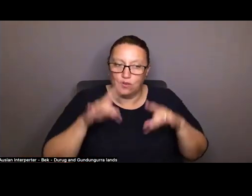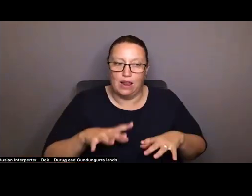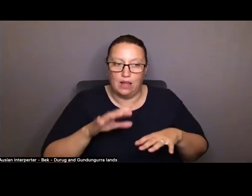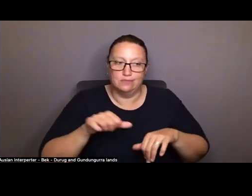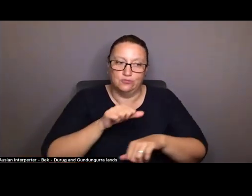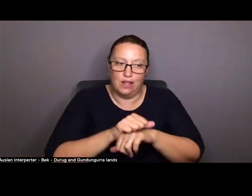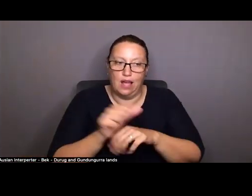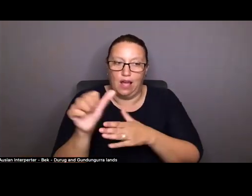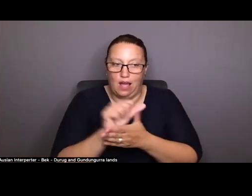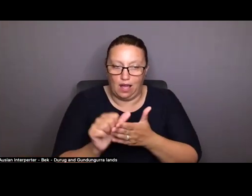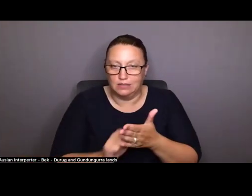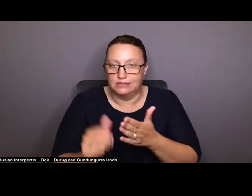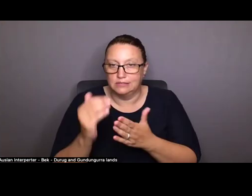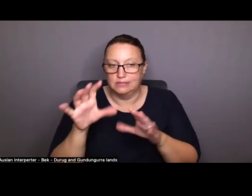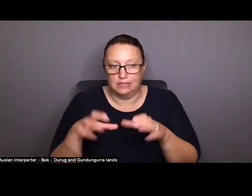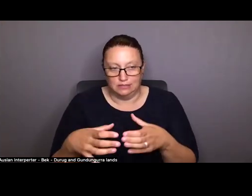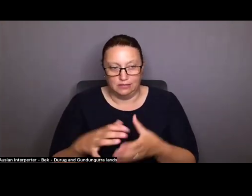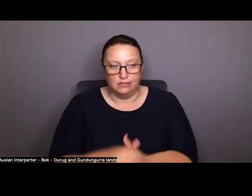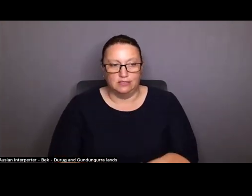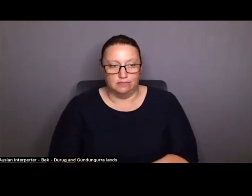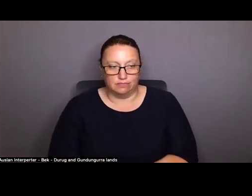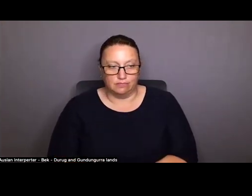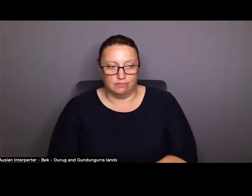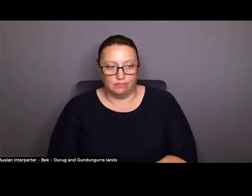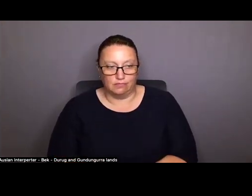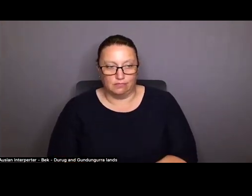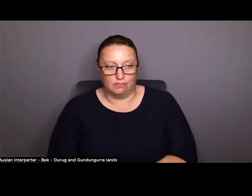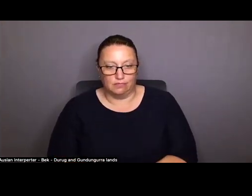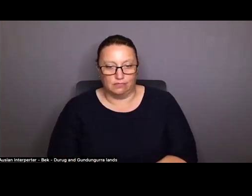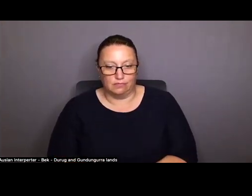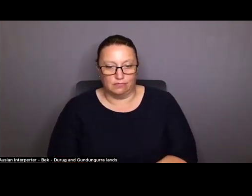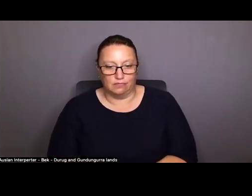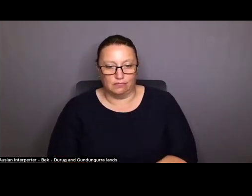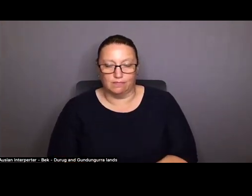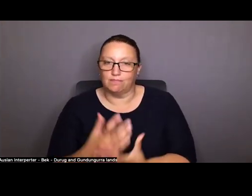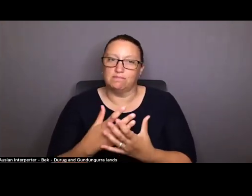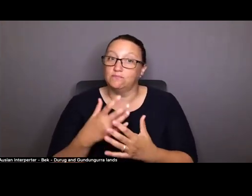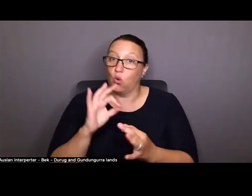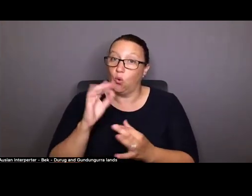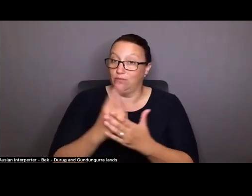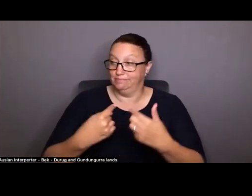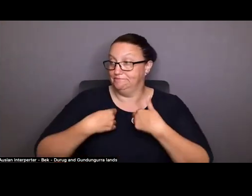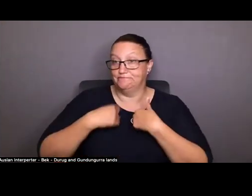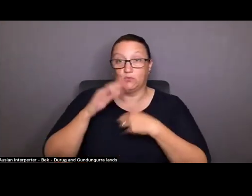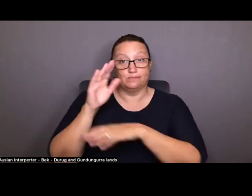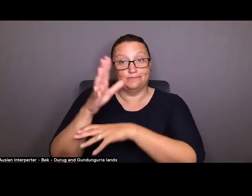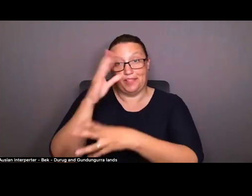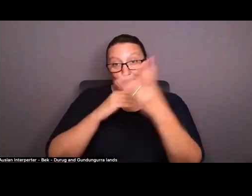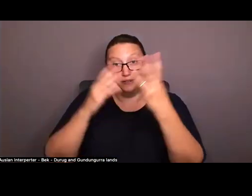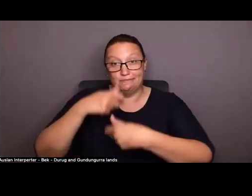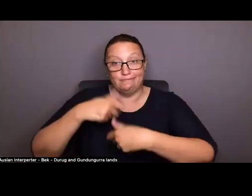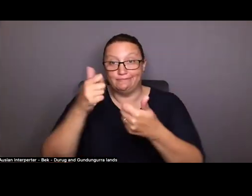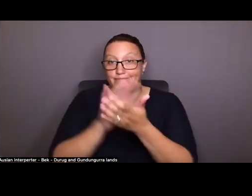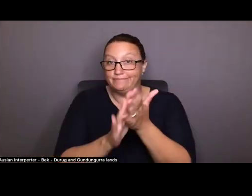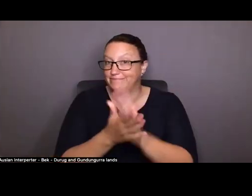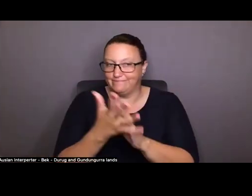going to contribute to your local sector and community and your own practice as